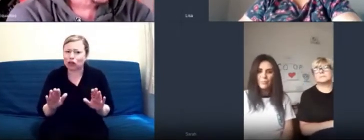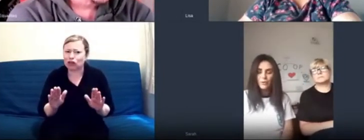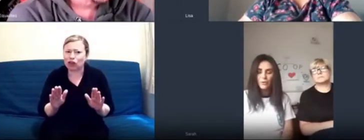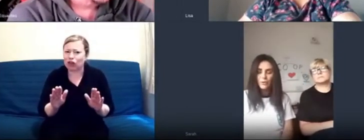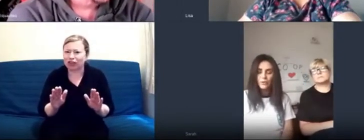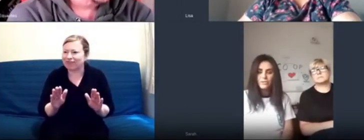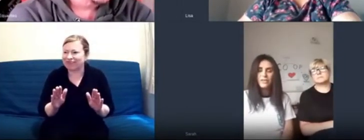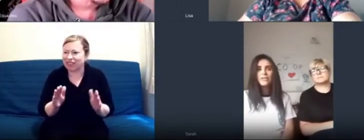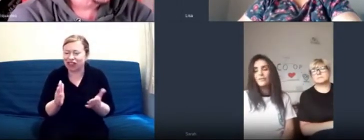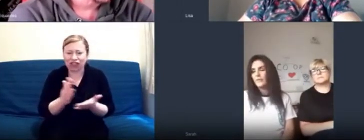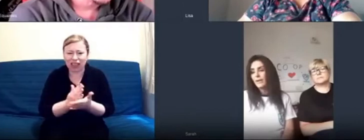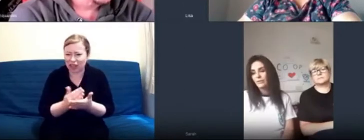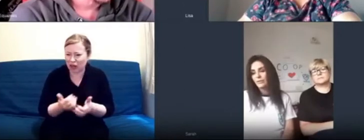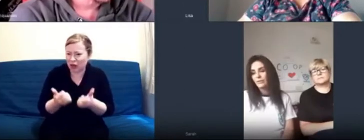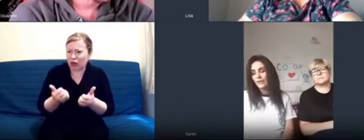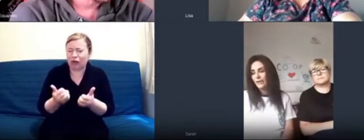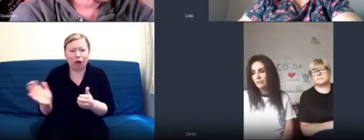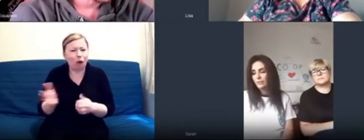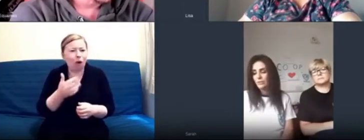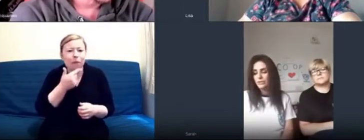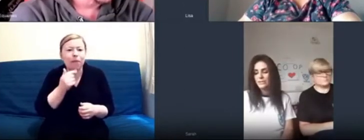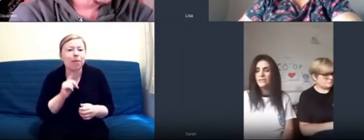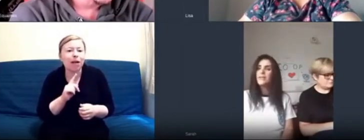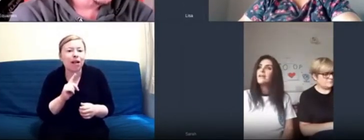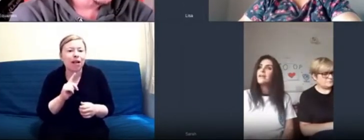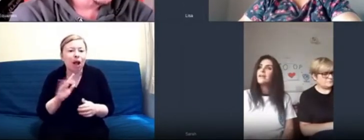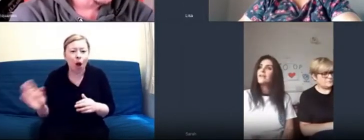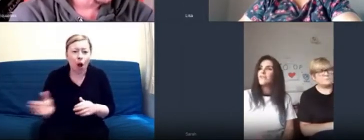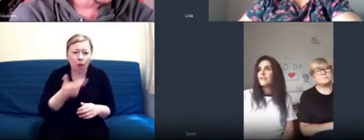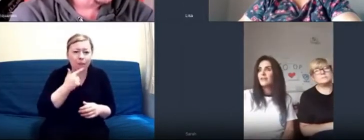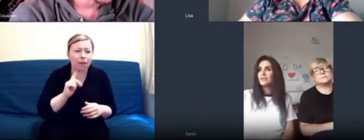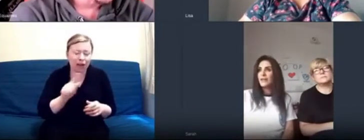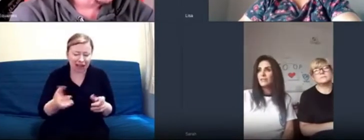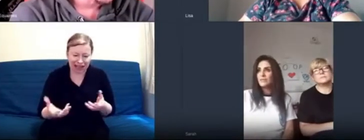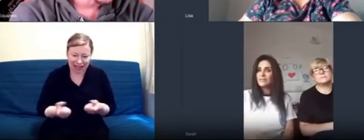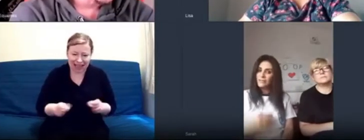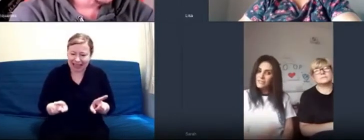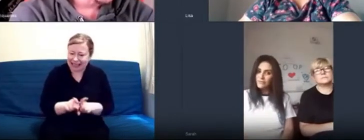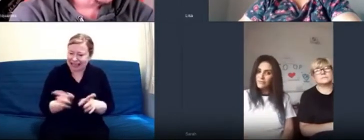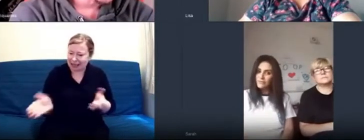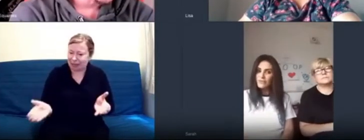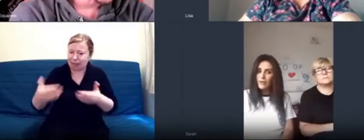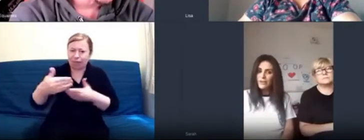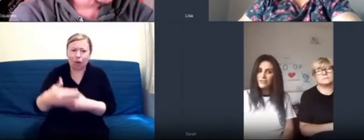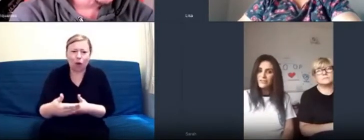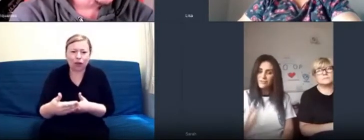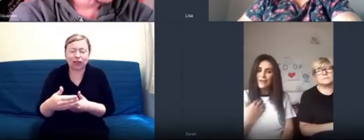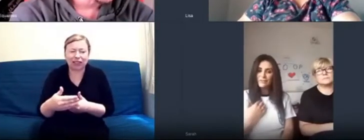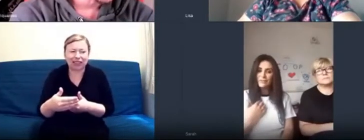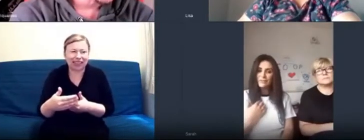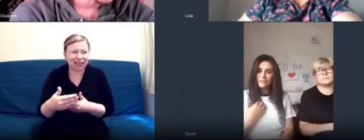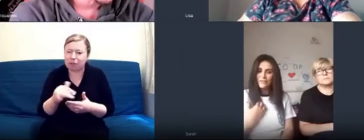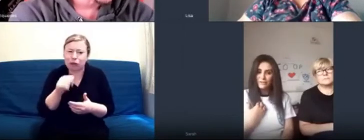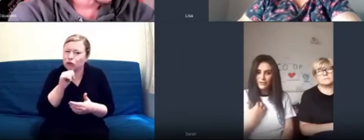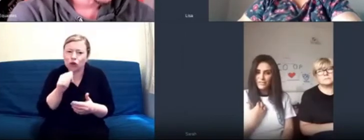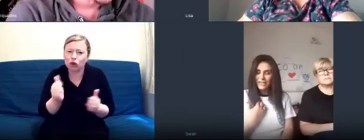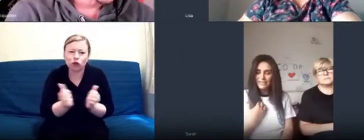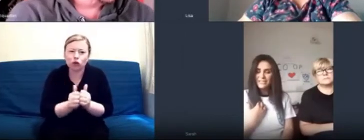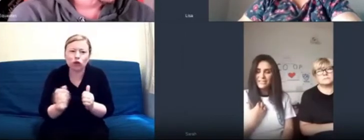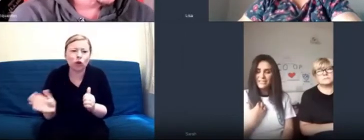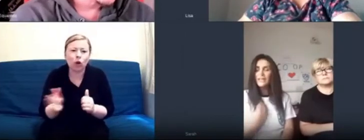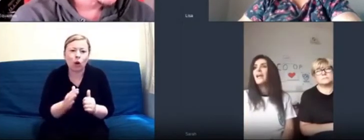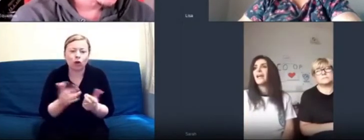were a generic box. The feedback that we've had from the boxes, Fife Council have asked me to give some feedback on the feedback that we've